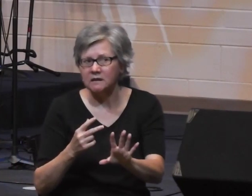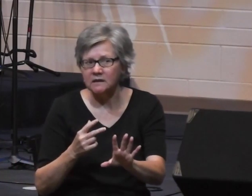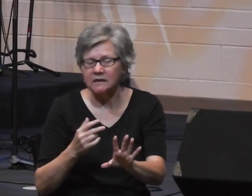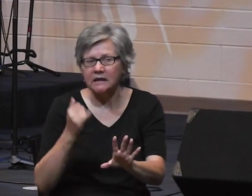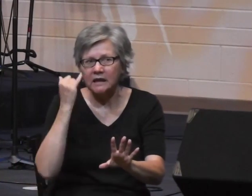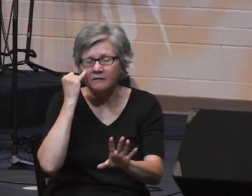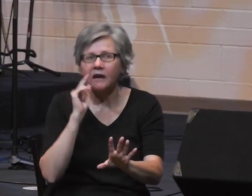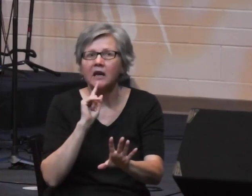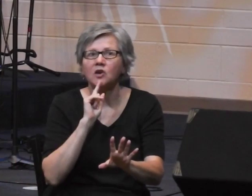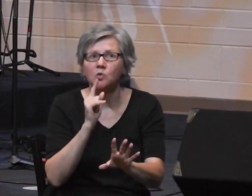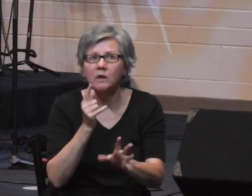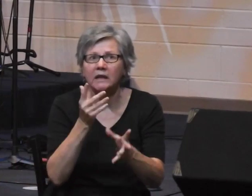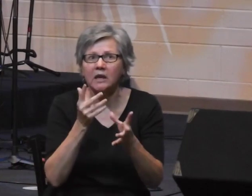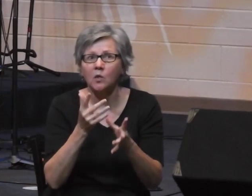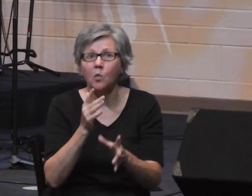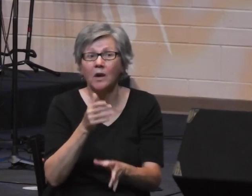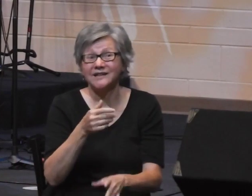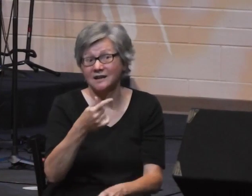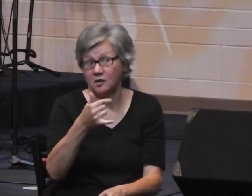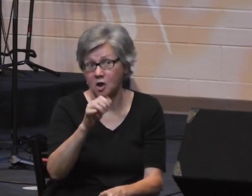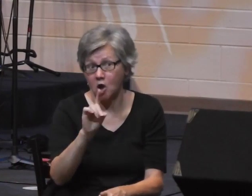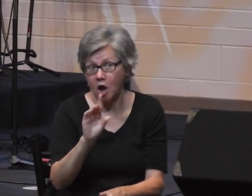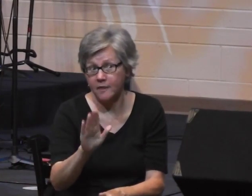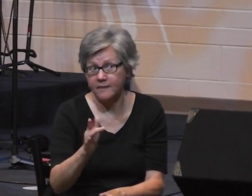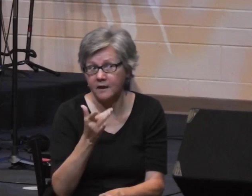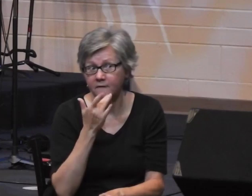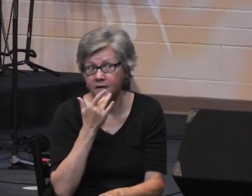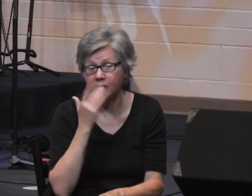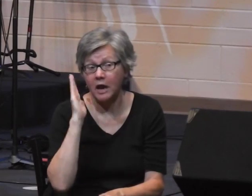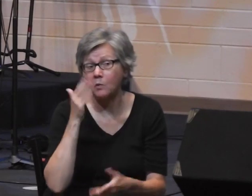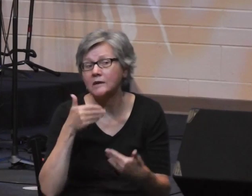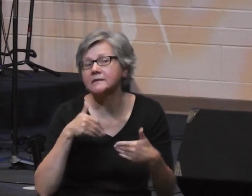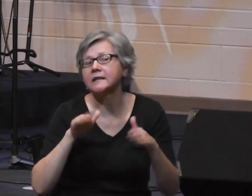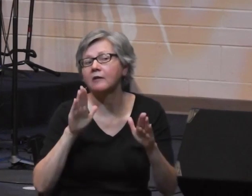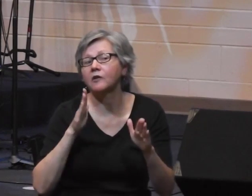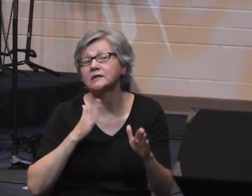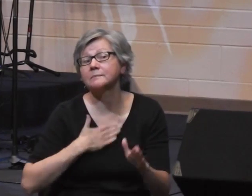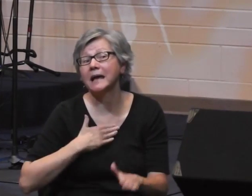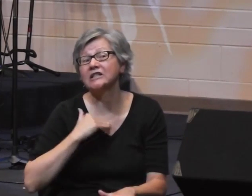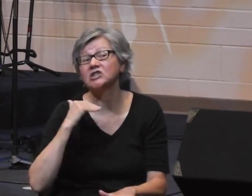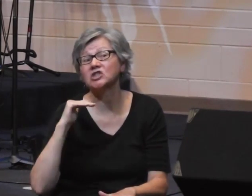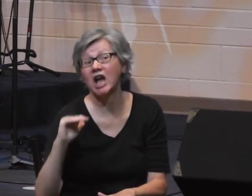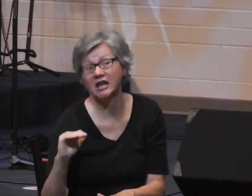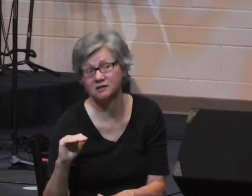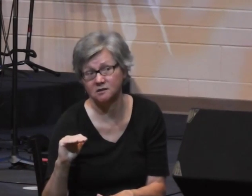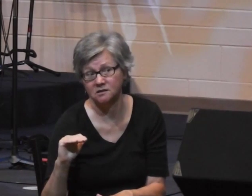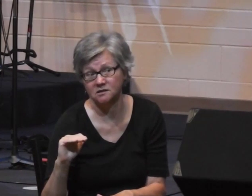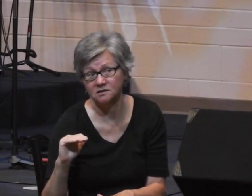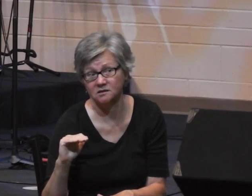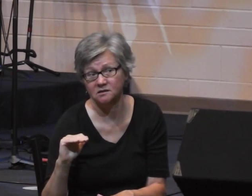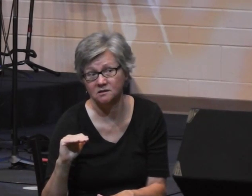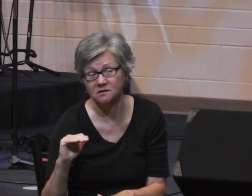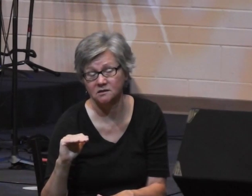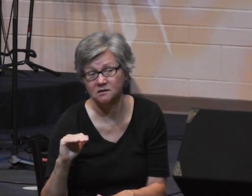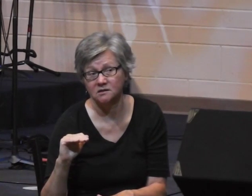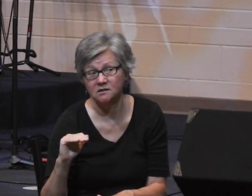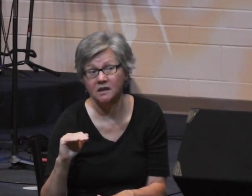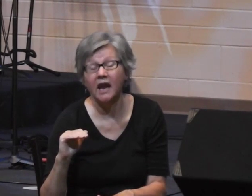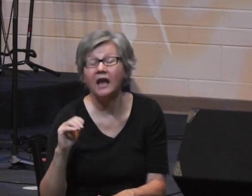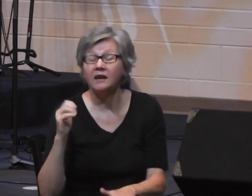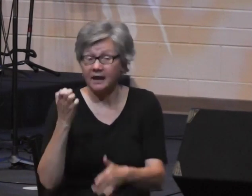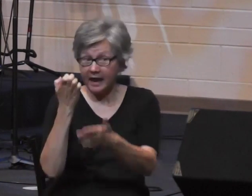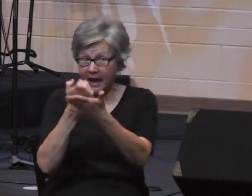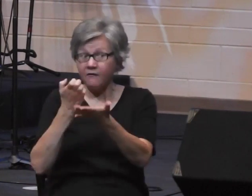favor, I'll sacrifice my own child for that God. Archaeologists find evidence from ancient Samaria, from